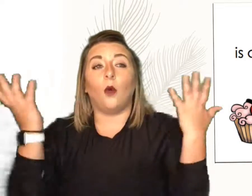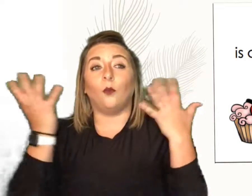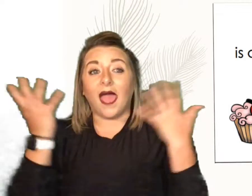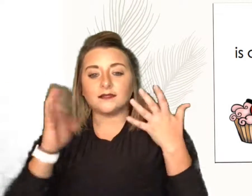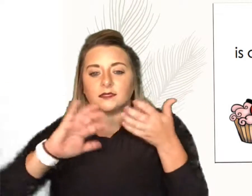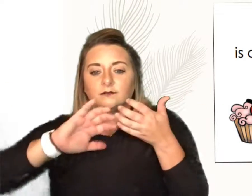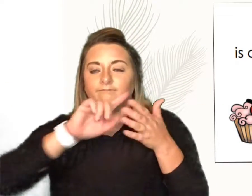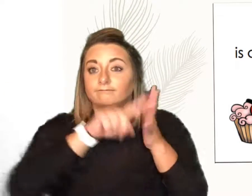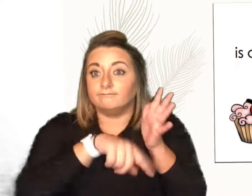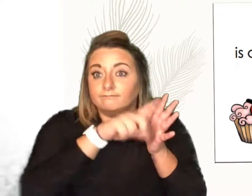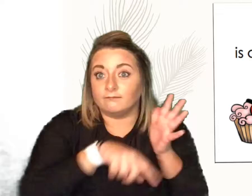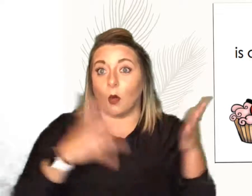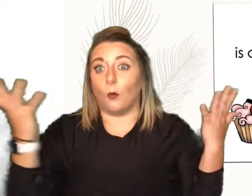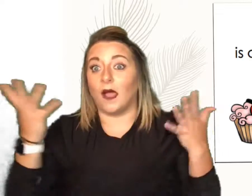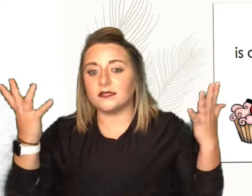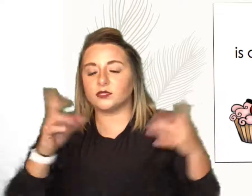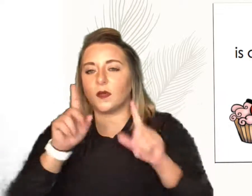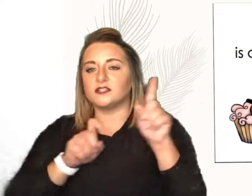A what